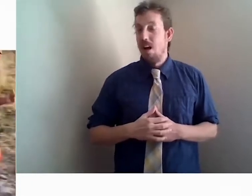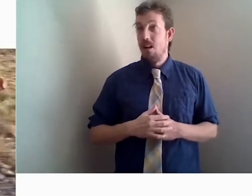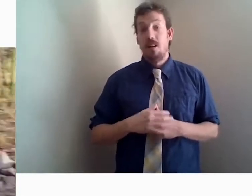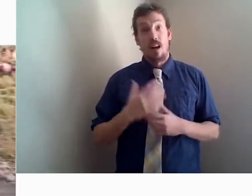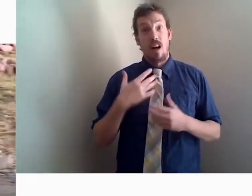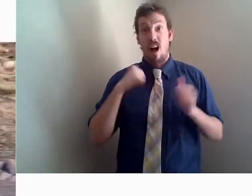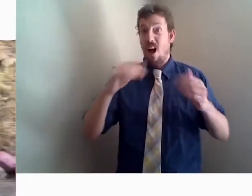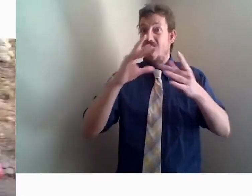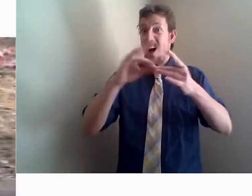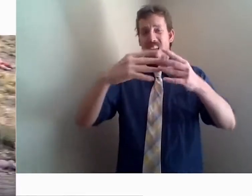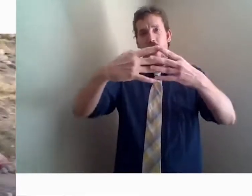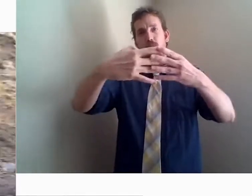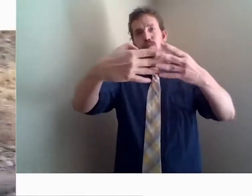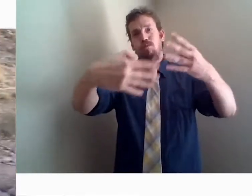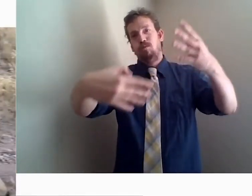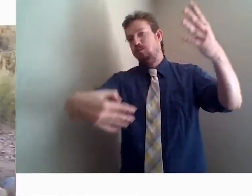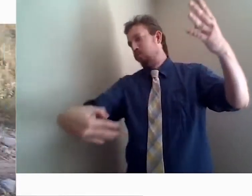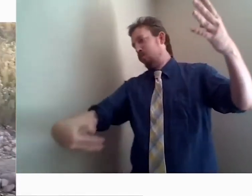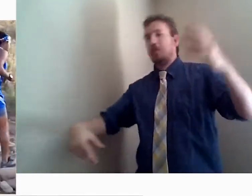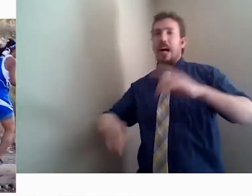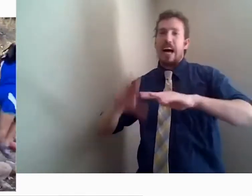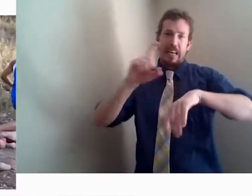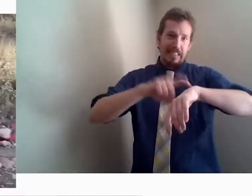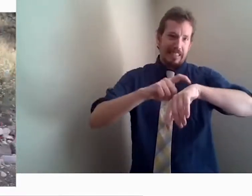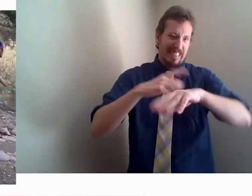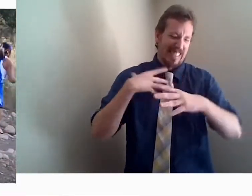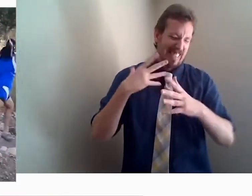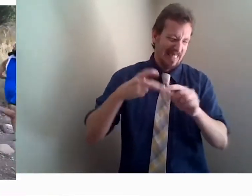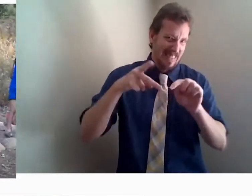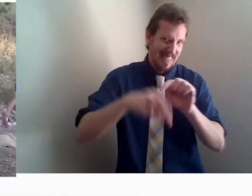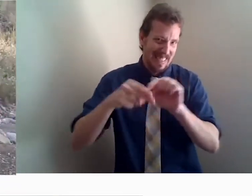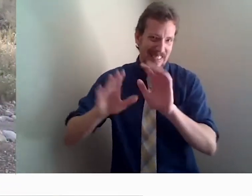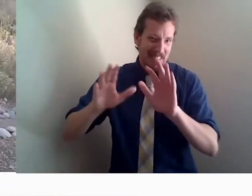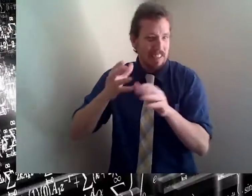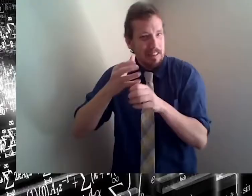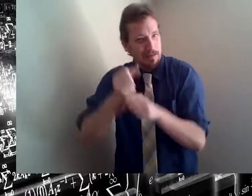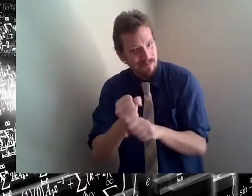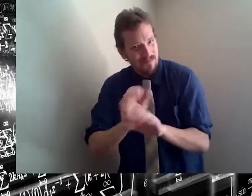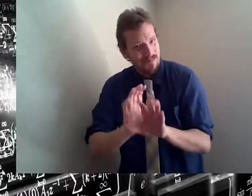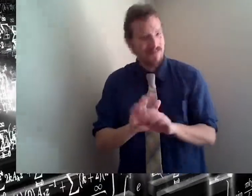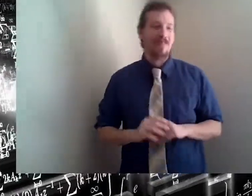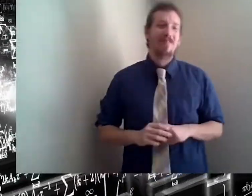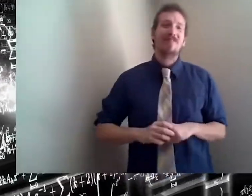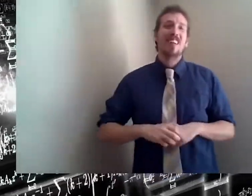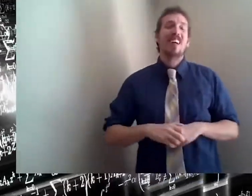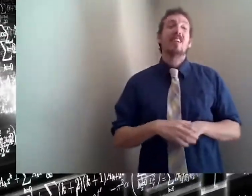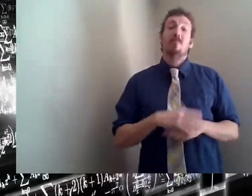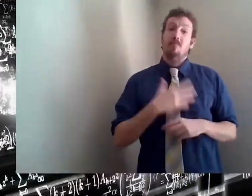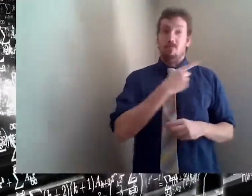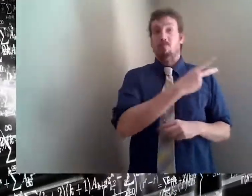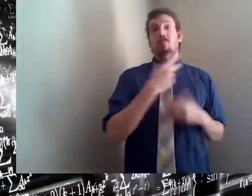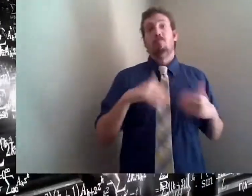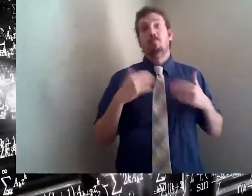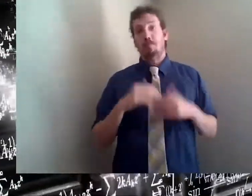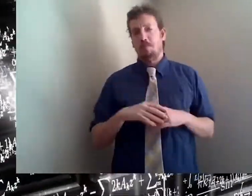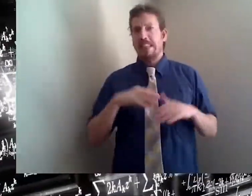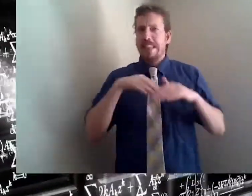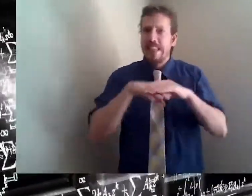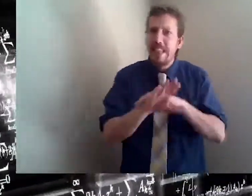my first year as a coach, and wow, I can say so much about them, but I don't have enough time.